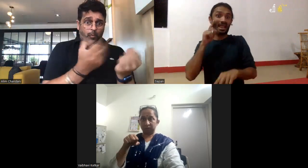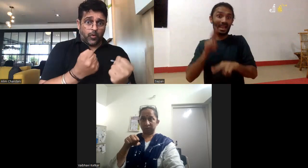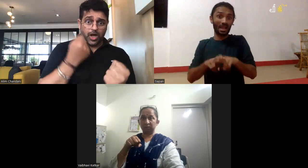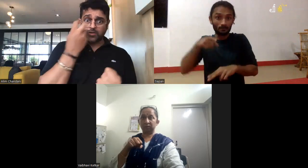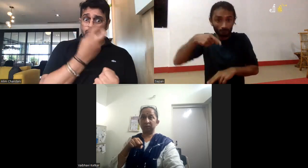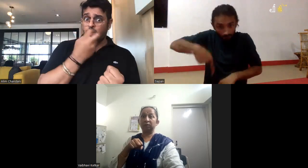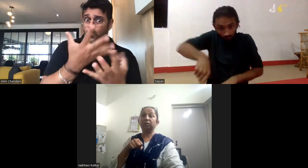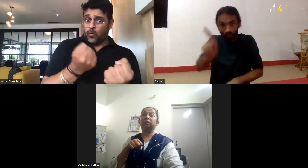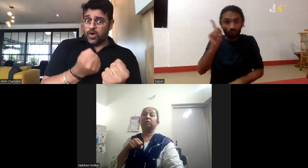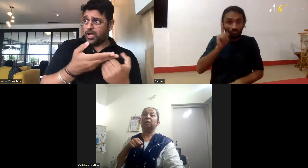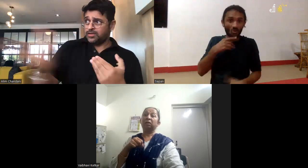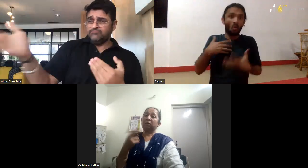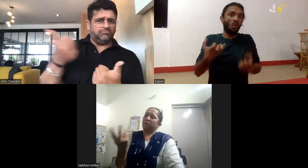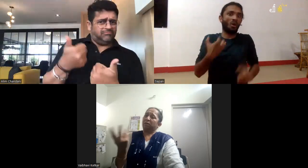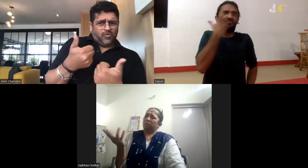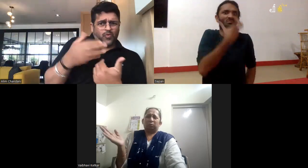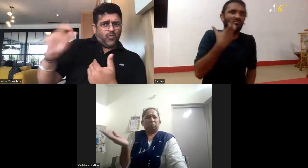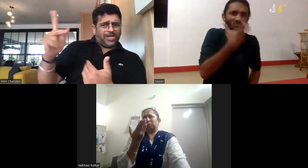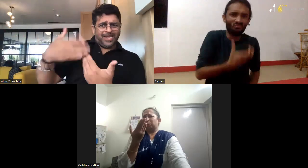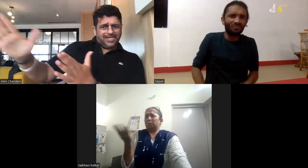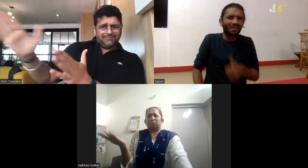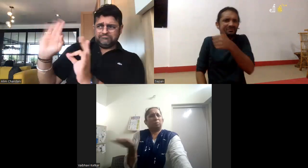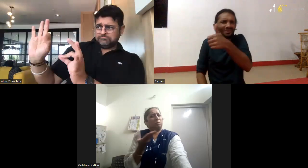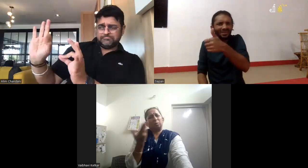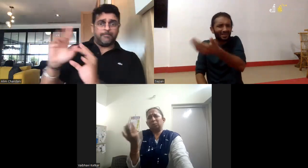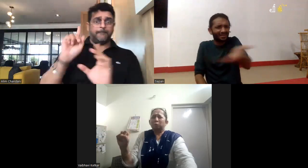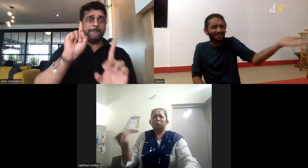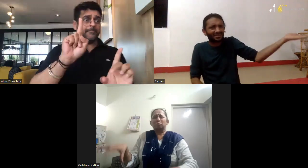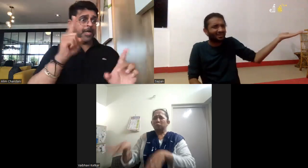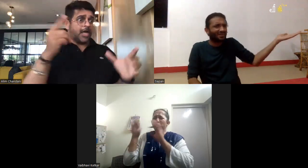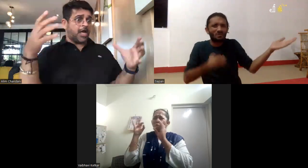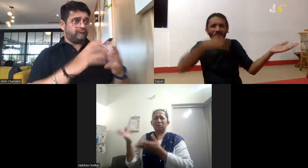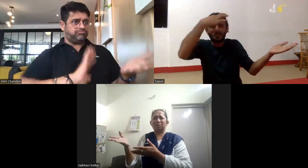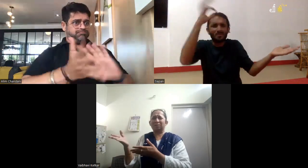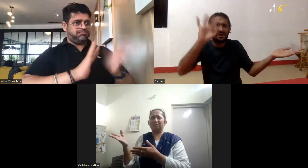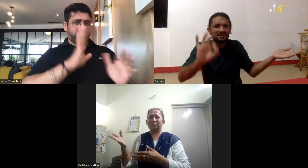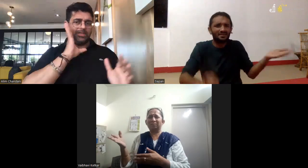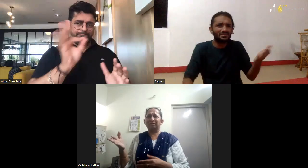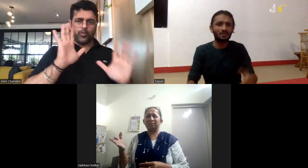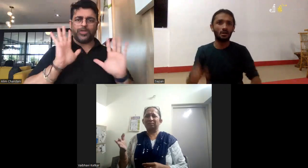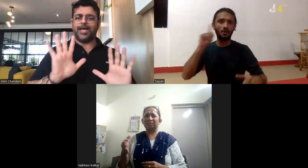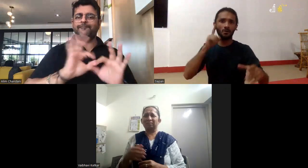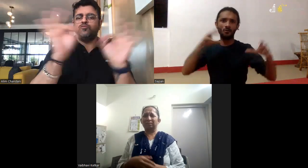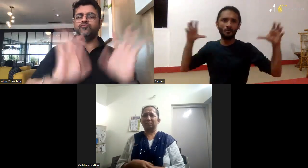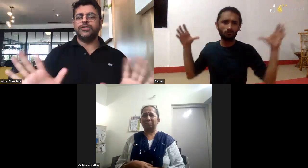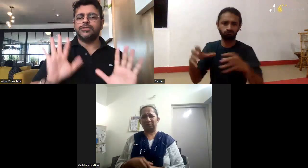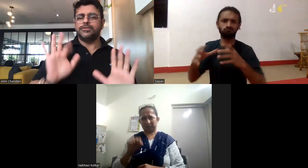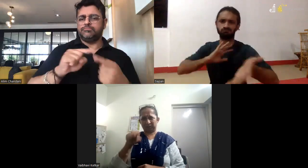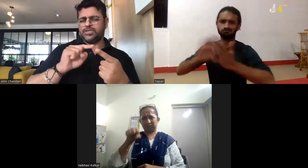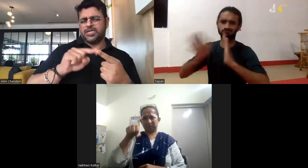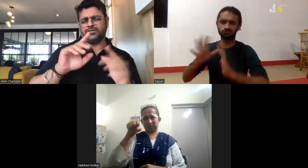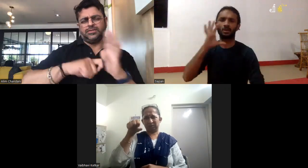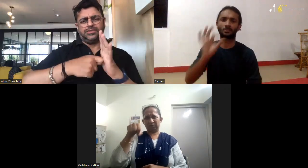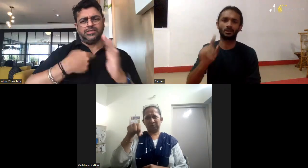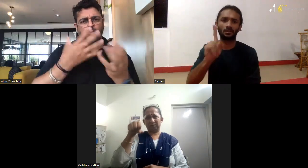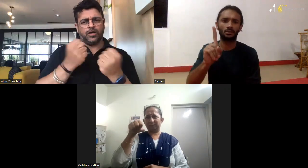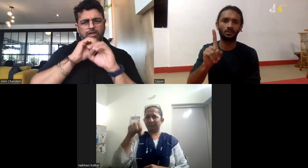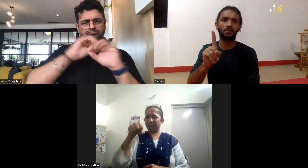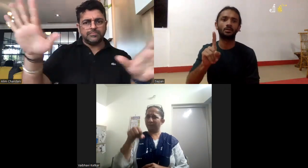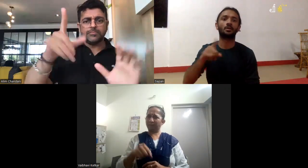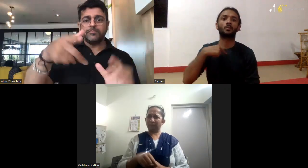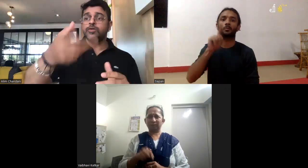hearing people look down on us. They think that we are not equivalent to them, but our parents, they forced us to